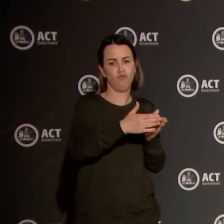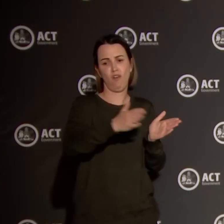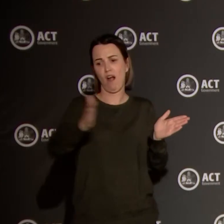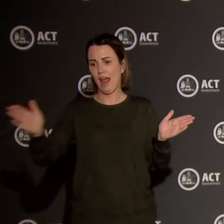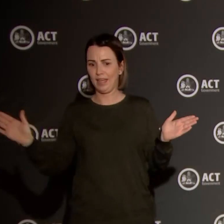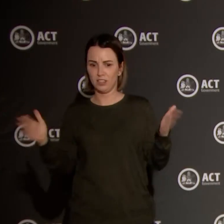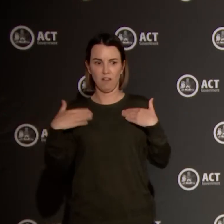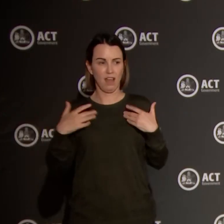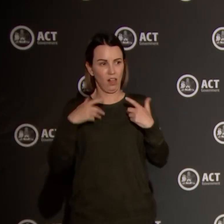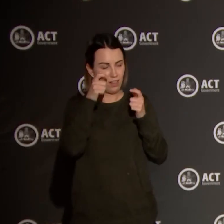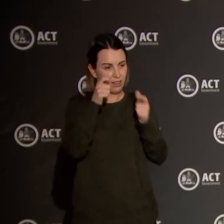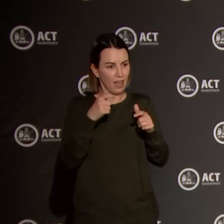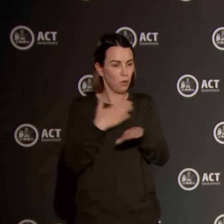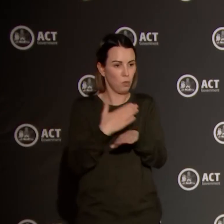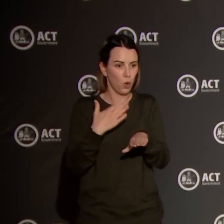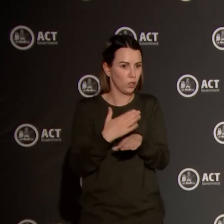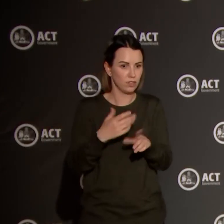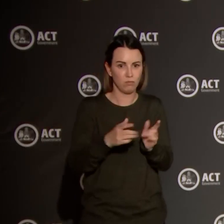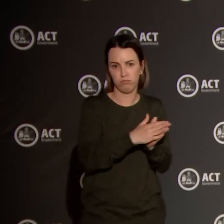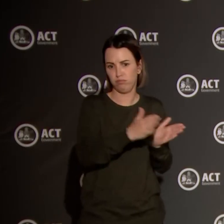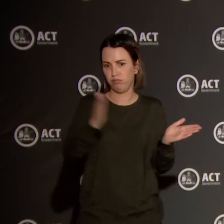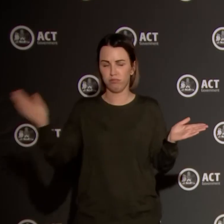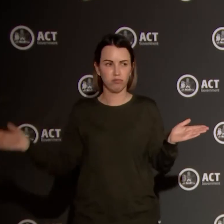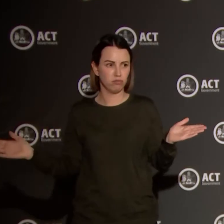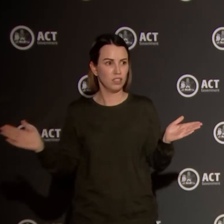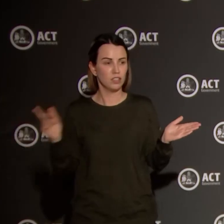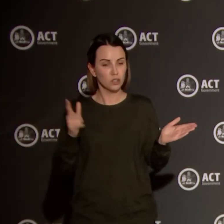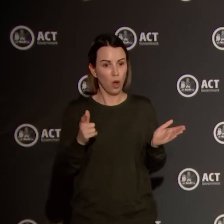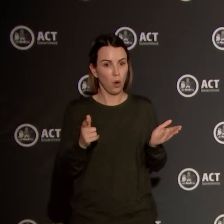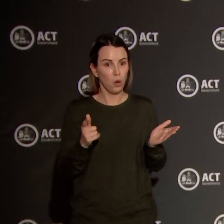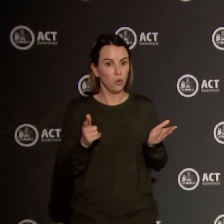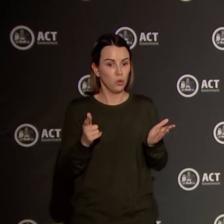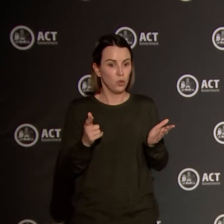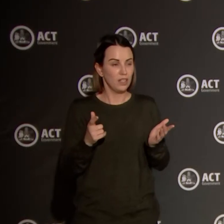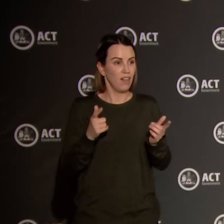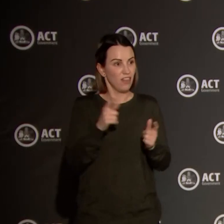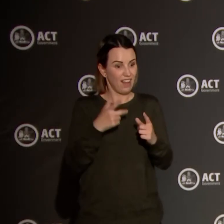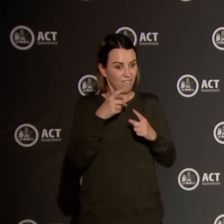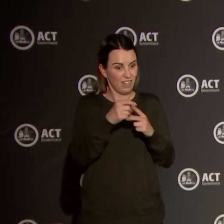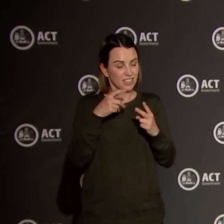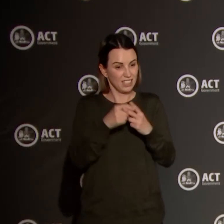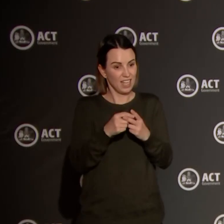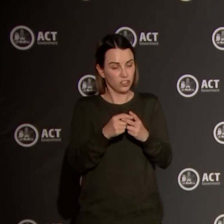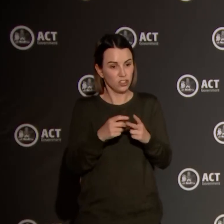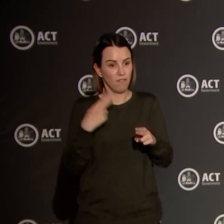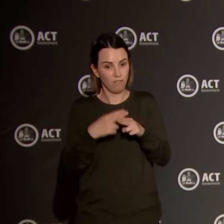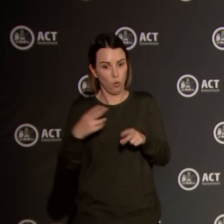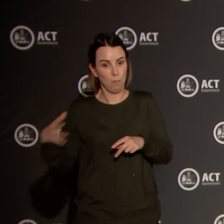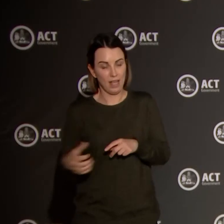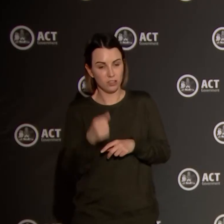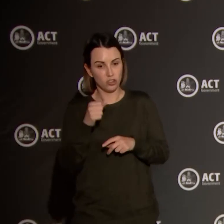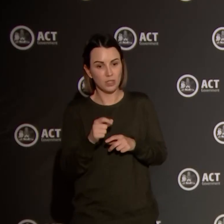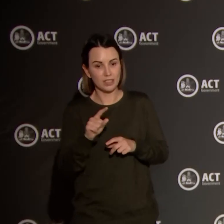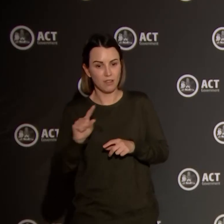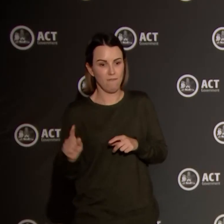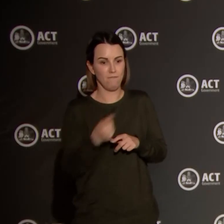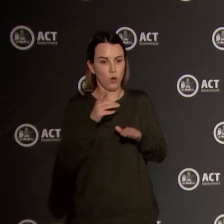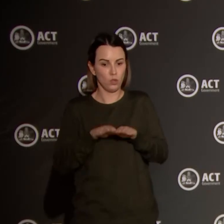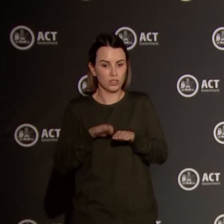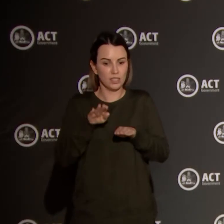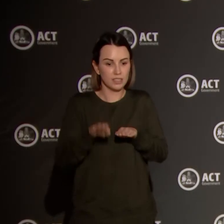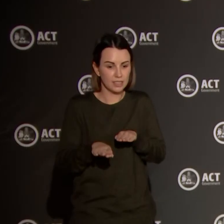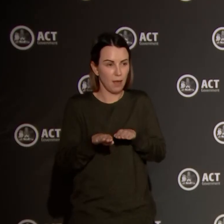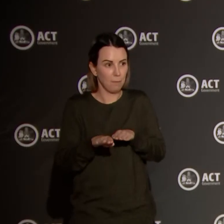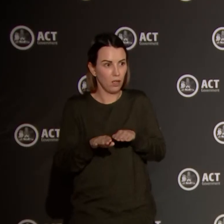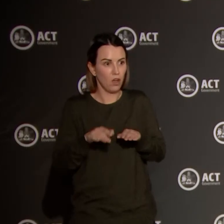So that discussion of the stepwise approach in vaccination was really related to this first phase of healthcare workers,